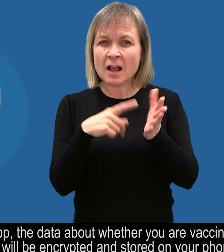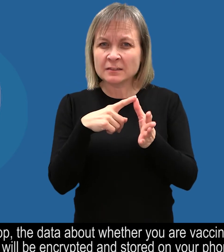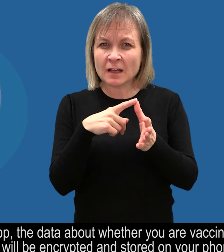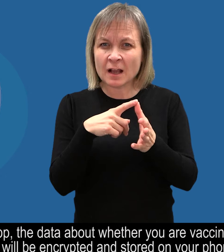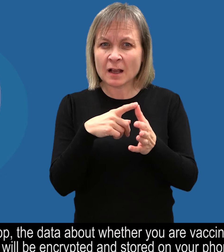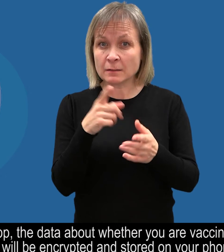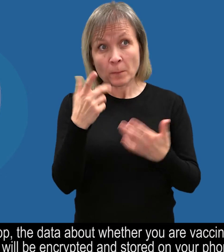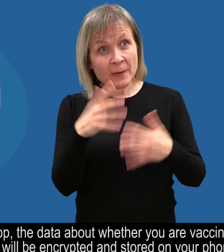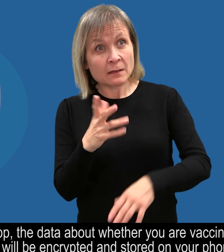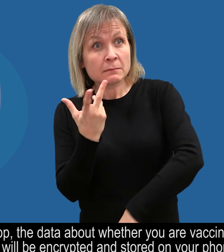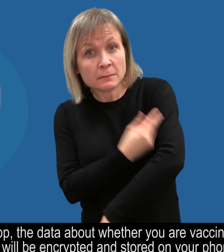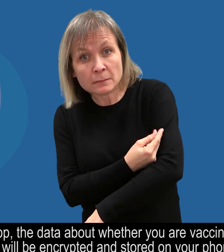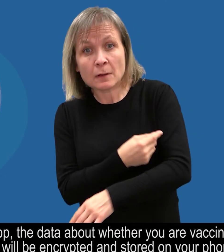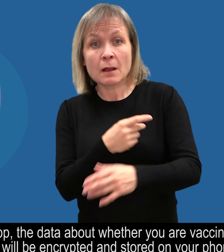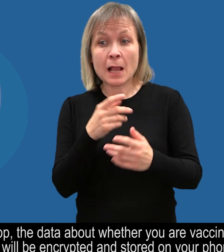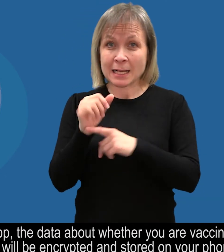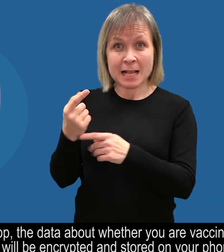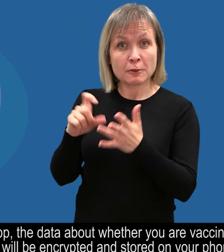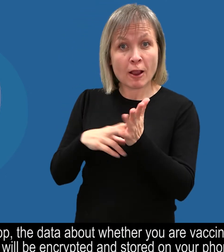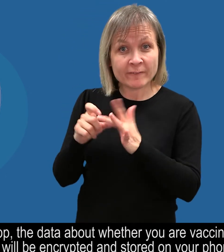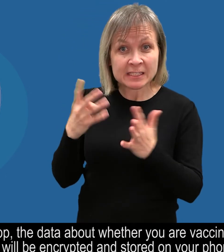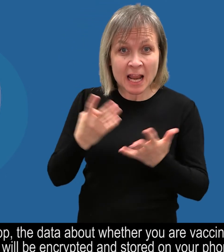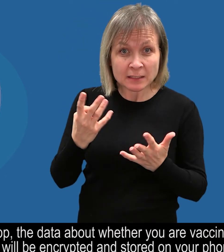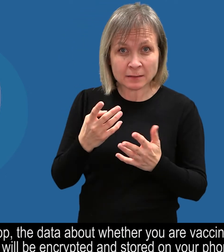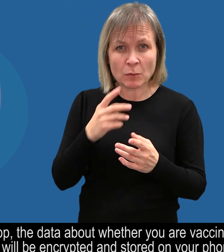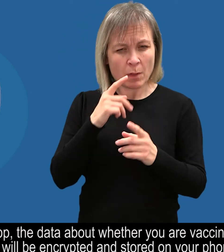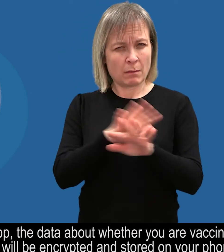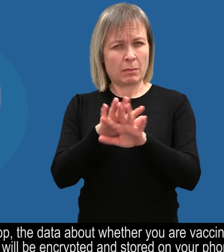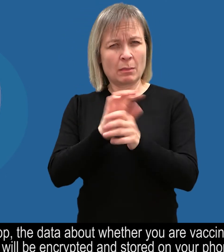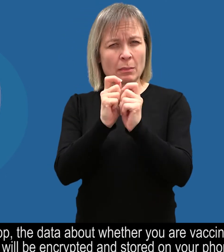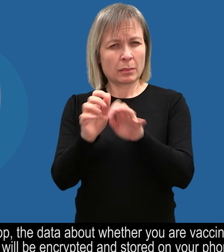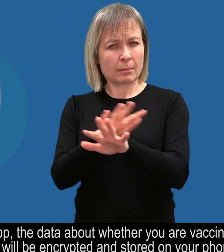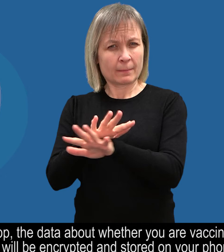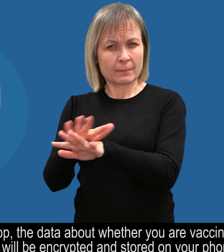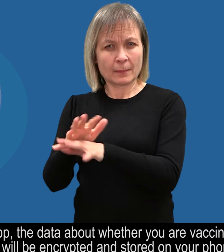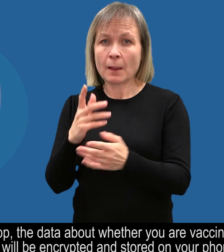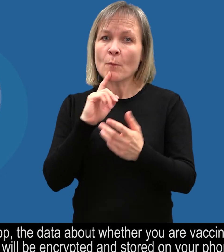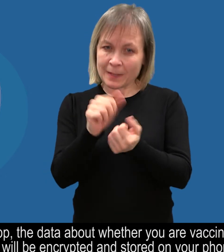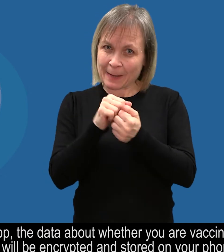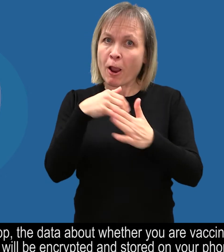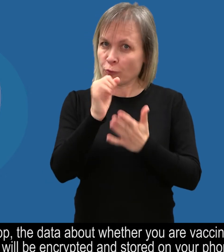When you use the app, the data about whether you are vaccinated against COVID-19 will be encrypted and stored on your